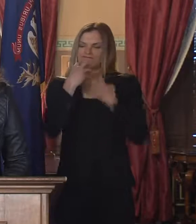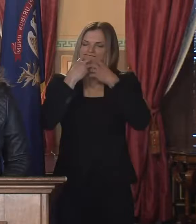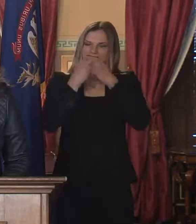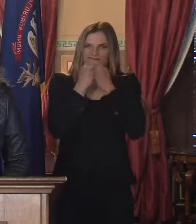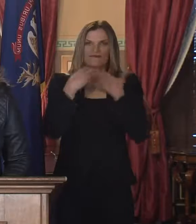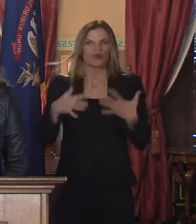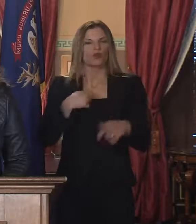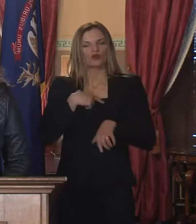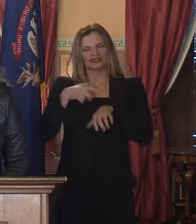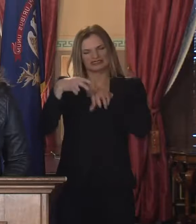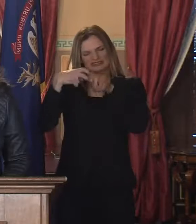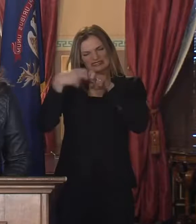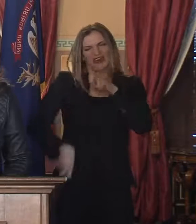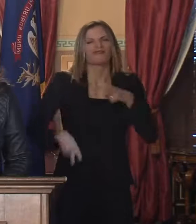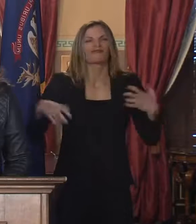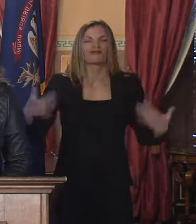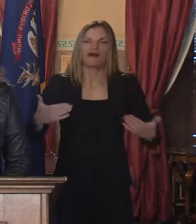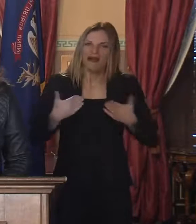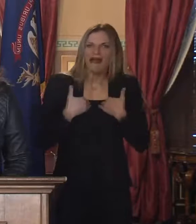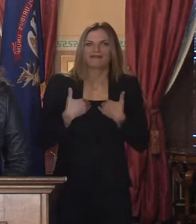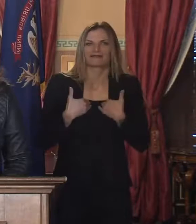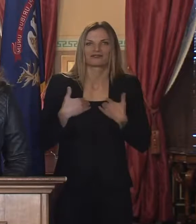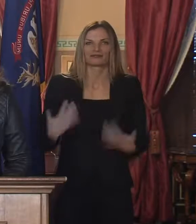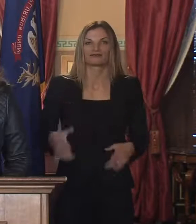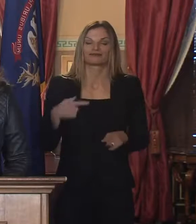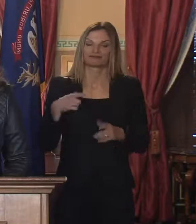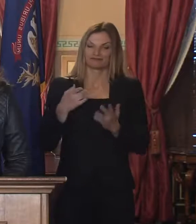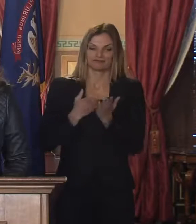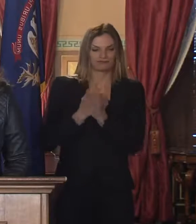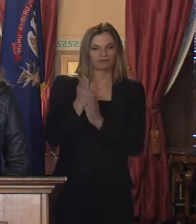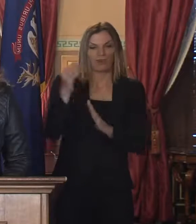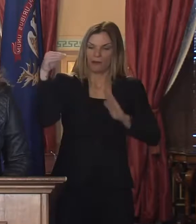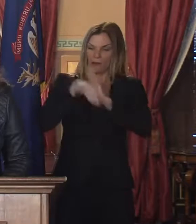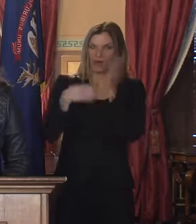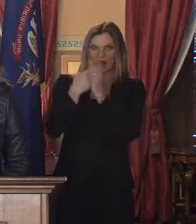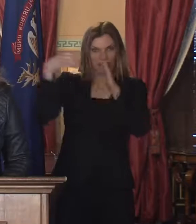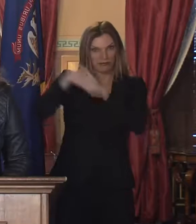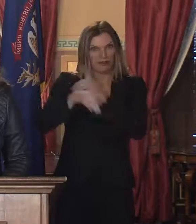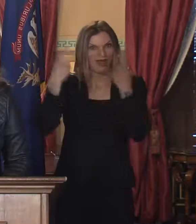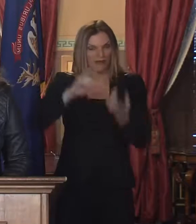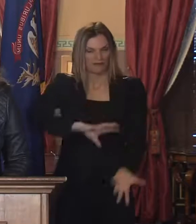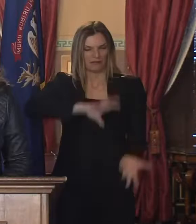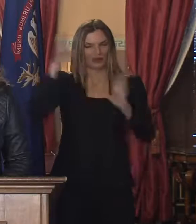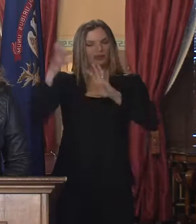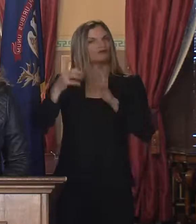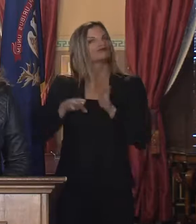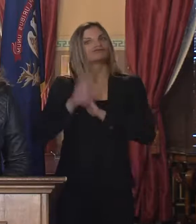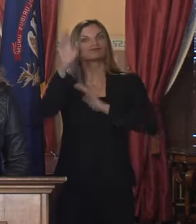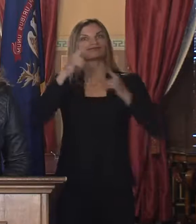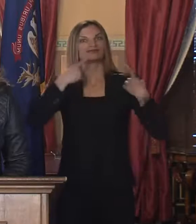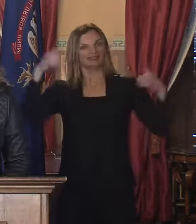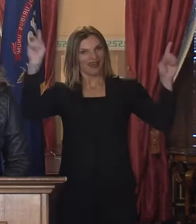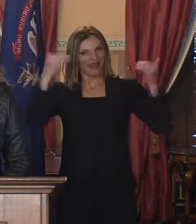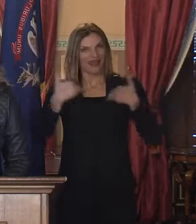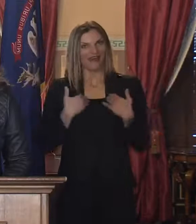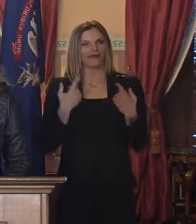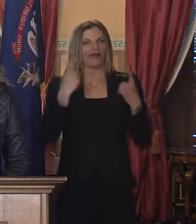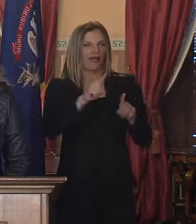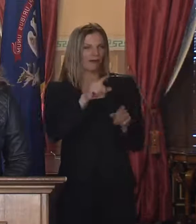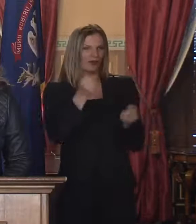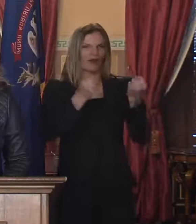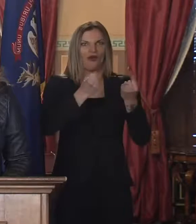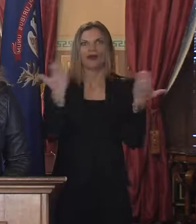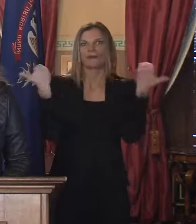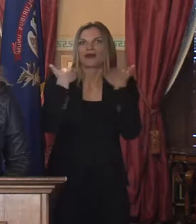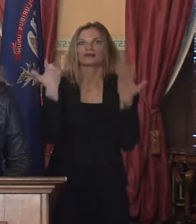tough as hell. We made it through the Great Recession. We made it through auto bankruptcies. We made it through